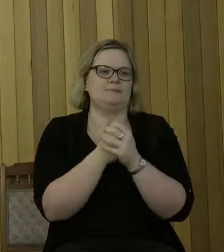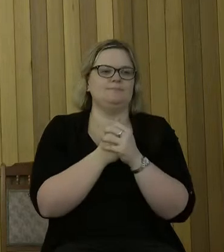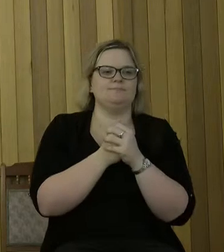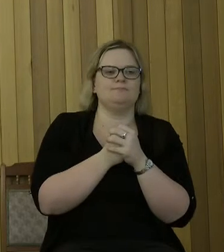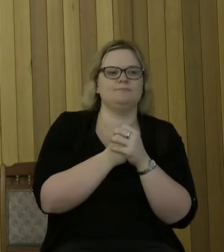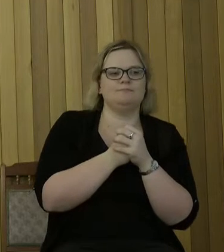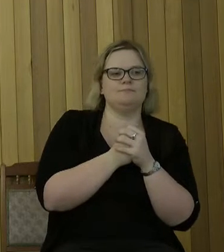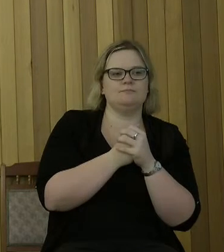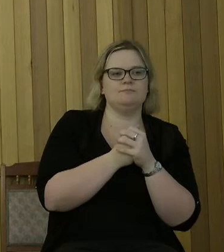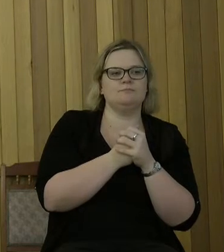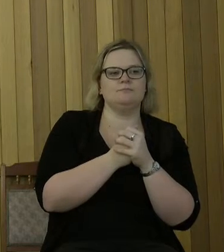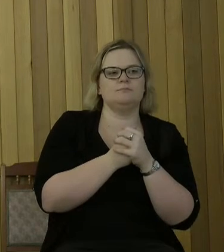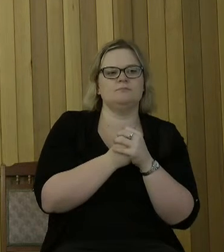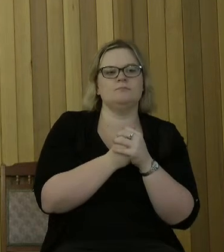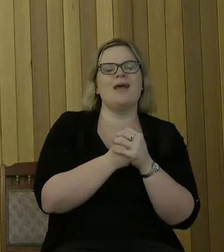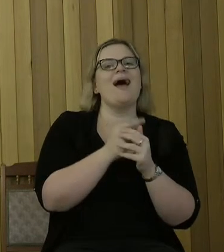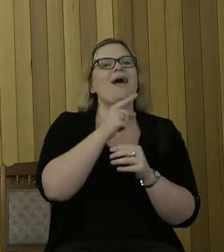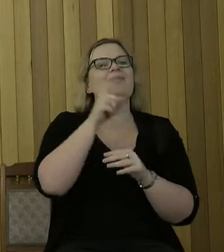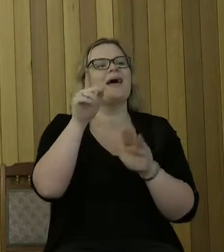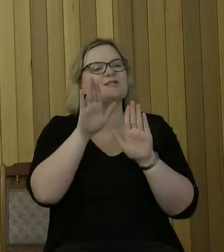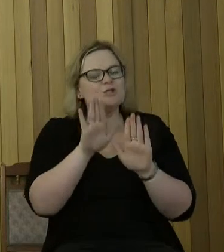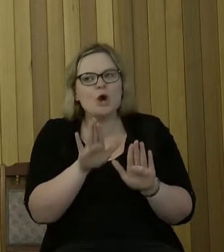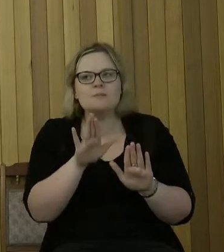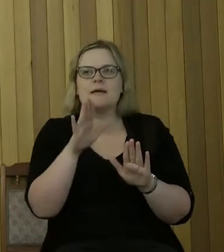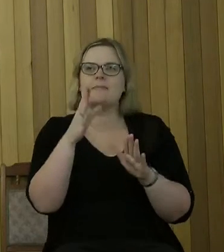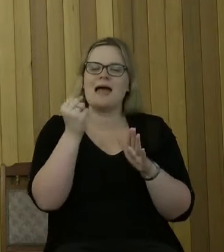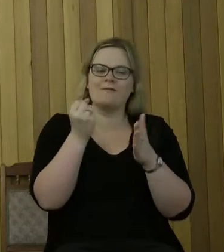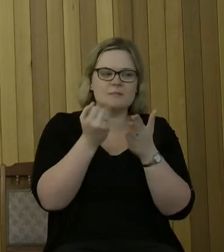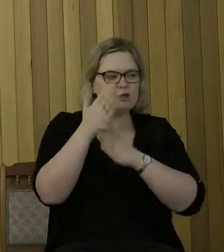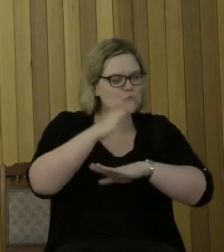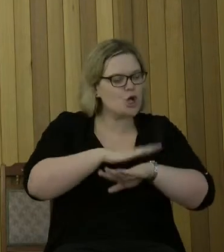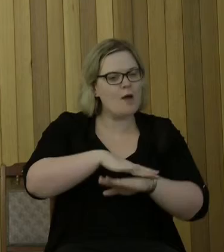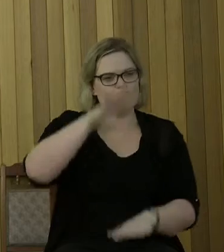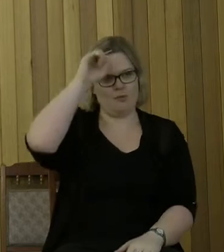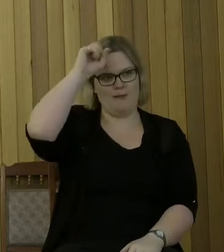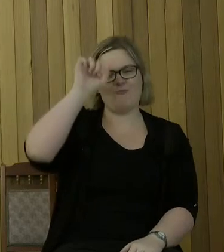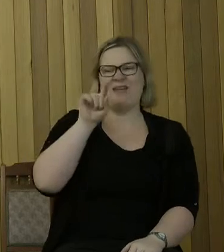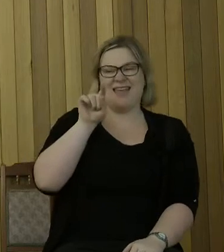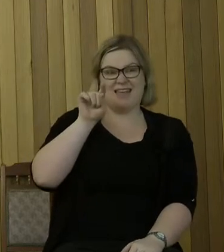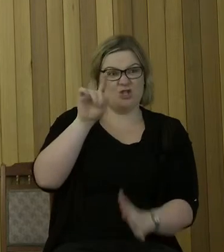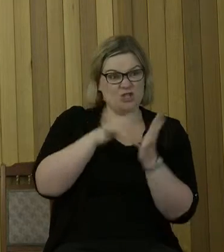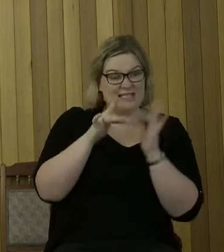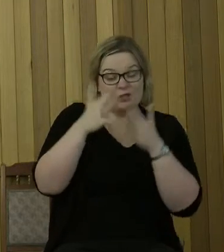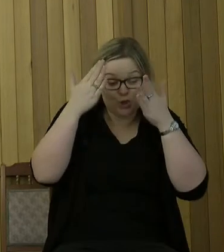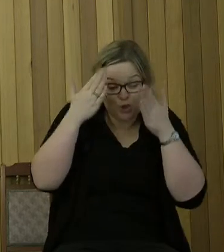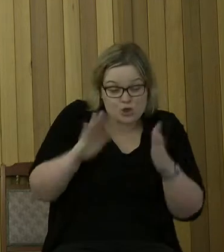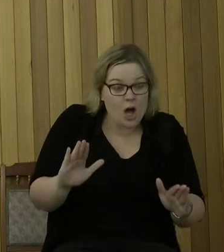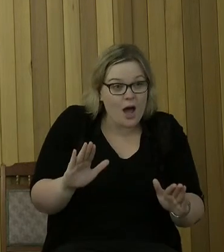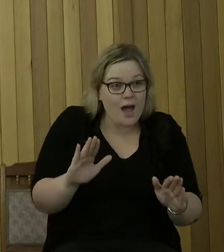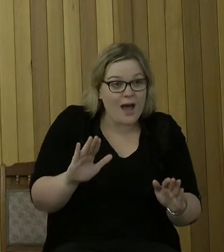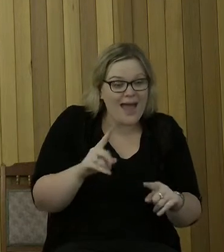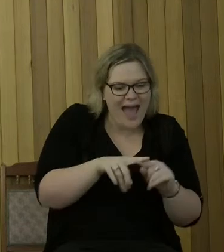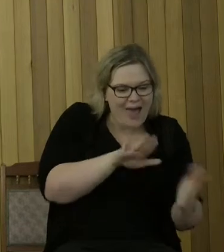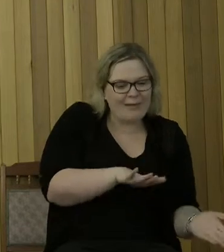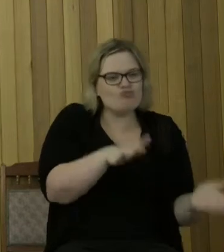And they stopped and they were spending time remembering that sacrifice, that he died and he rose again for